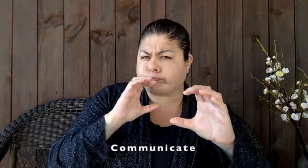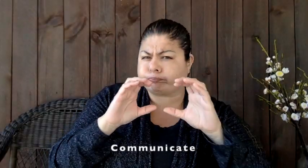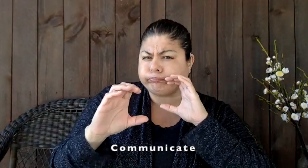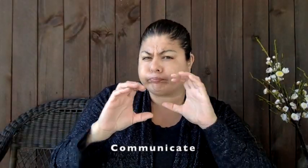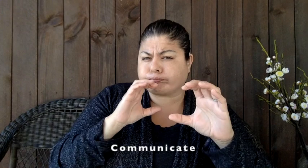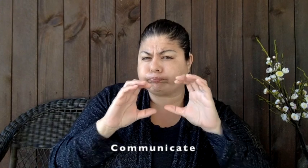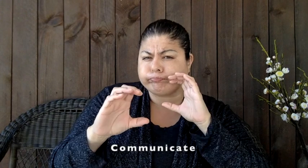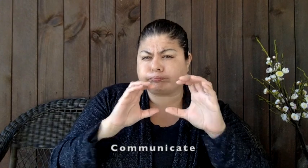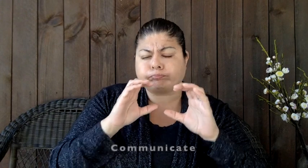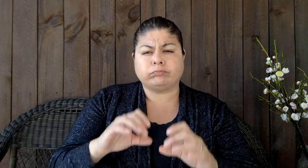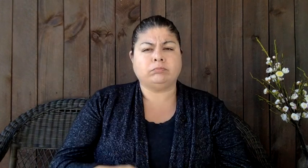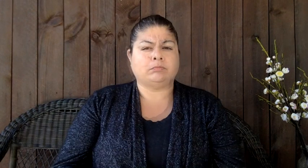Communicate.